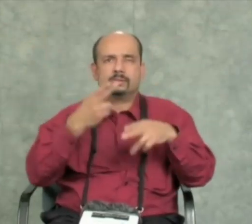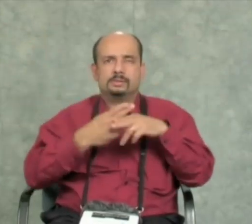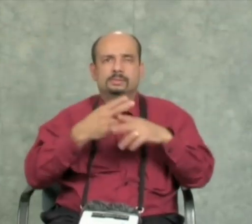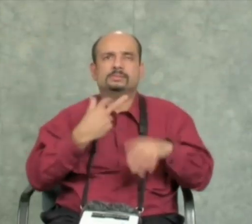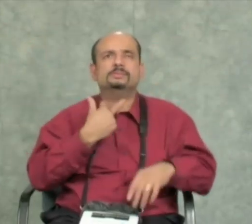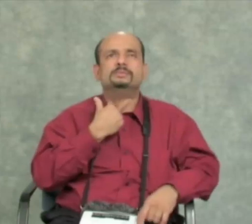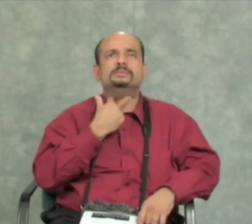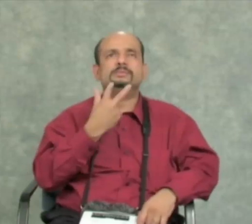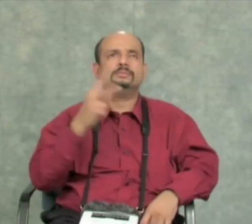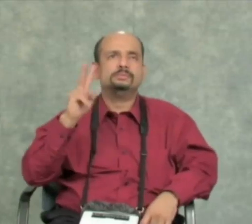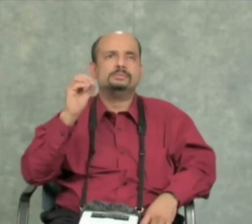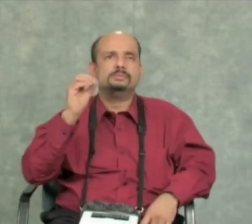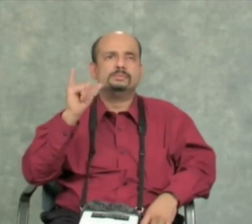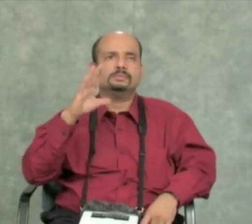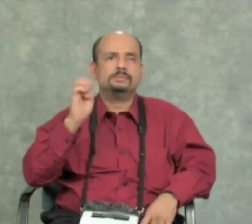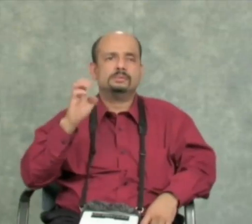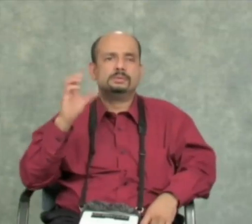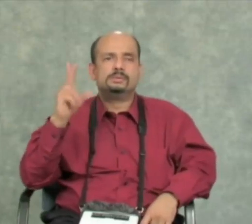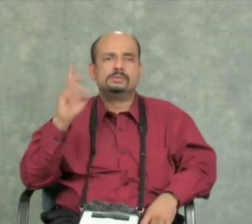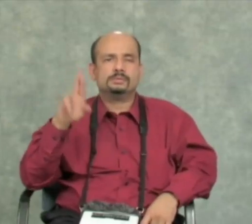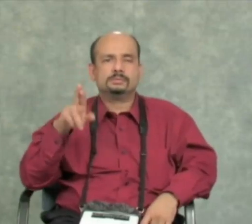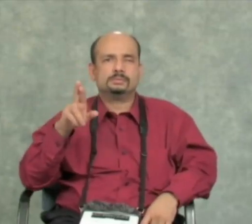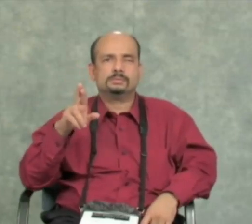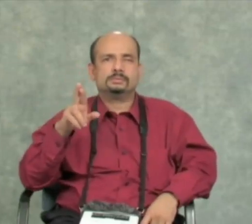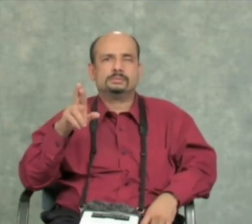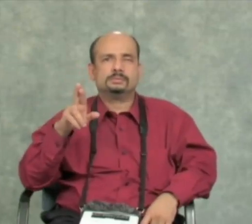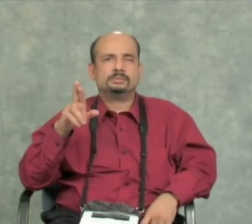There's an option that's called VoiceOver.